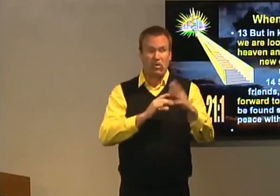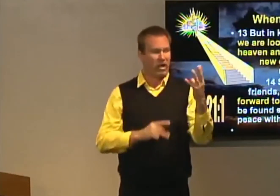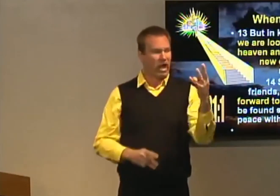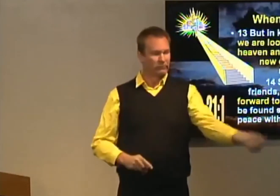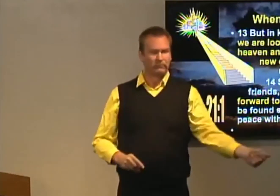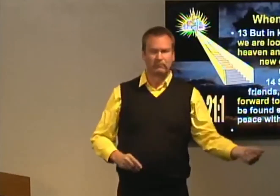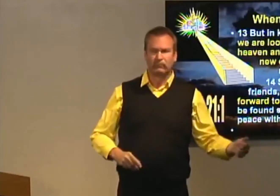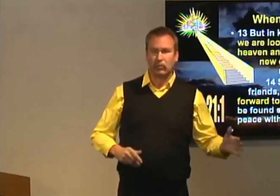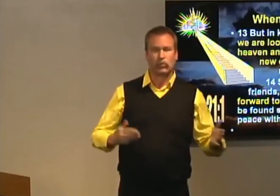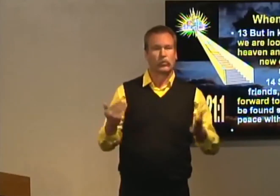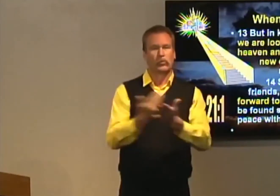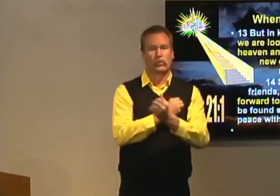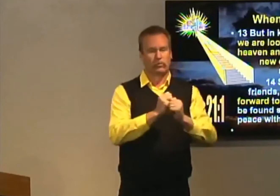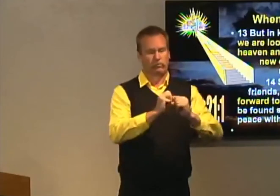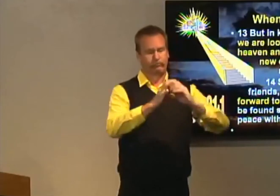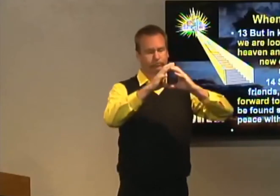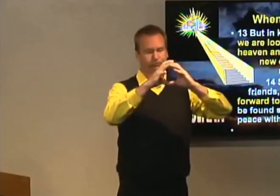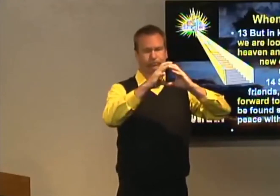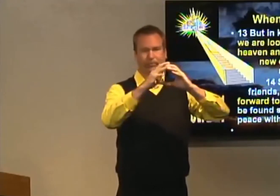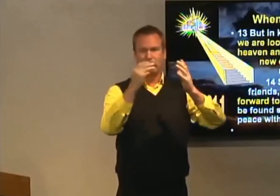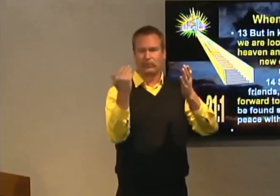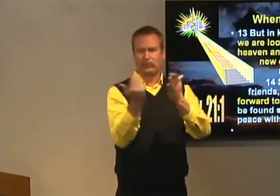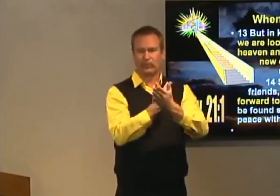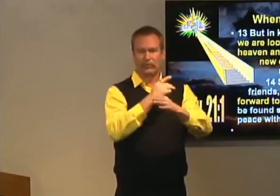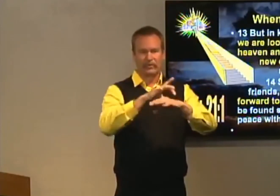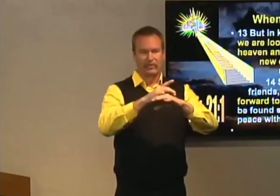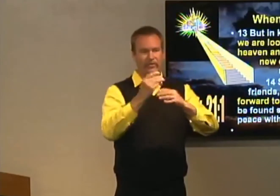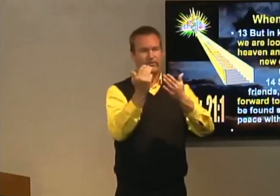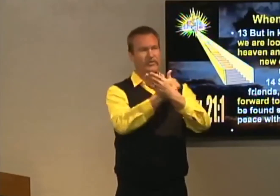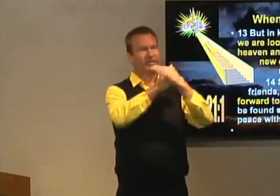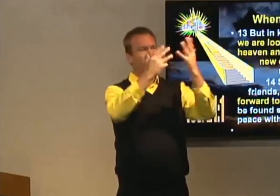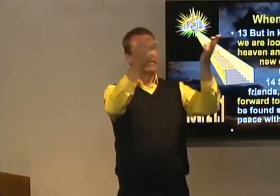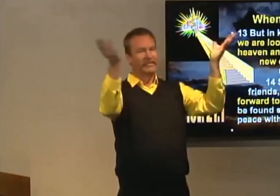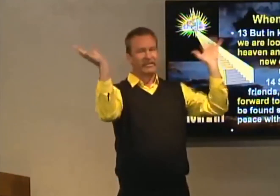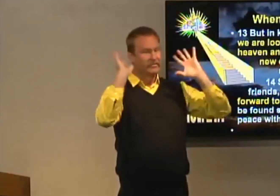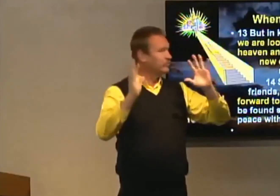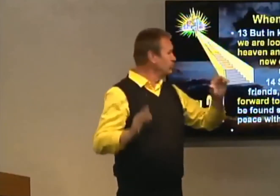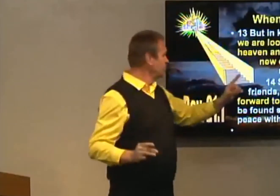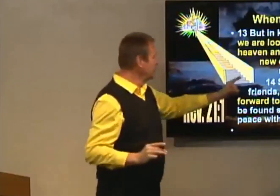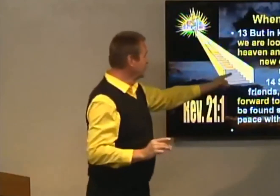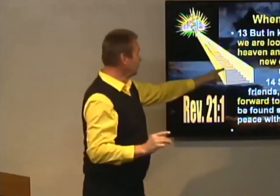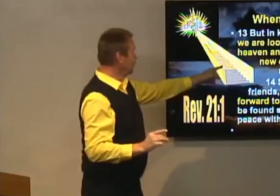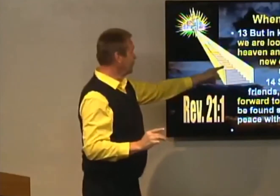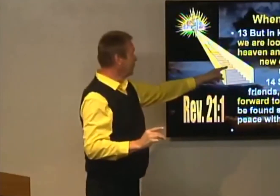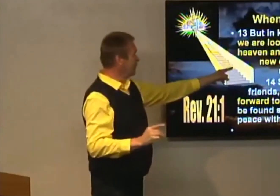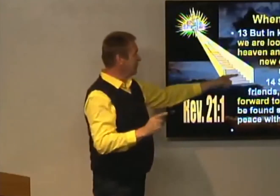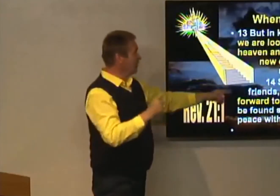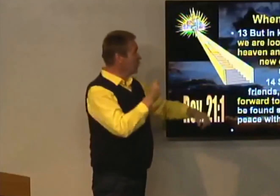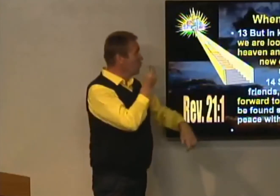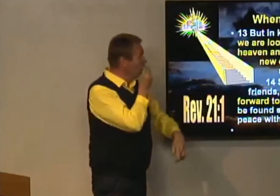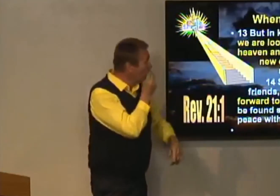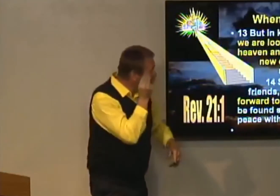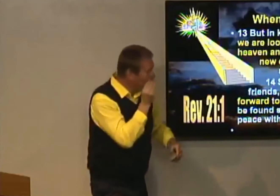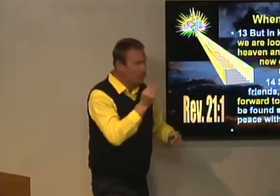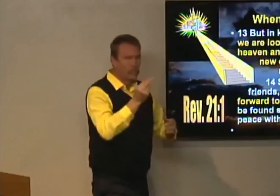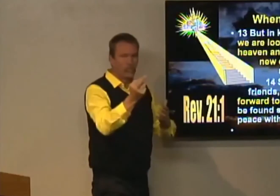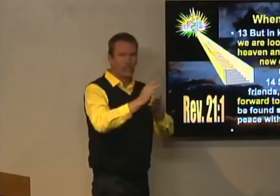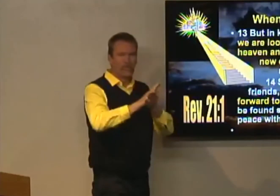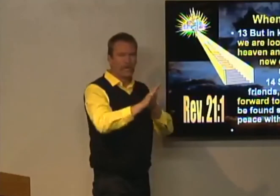The old earth, a new earth will be established and take its place, and it will be a